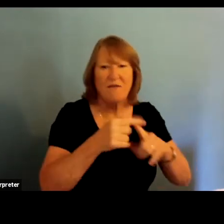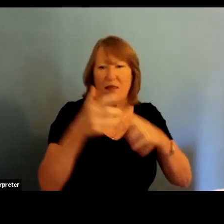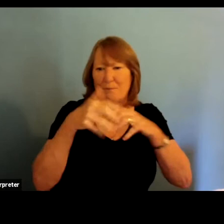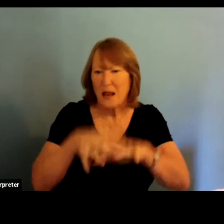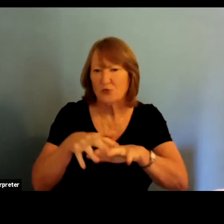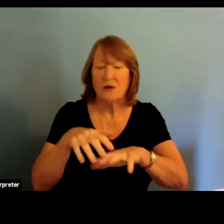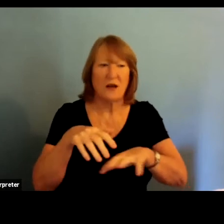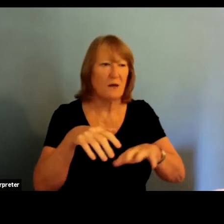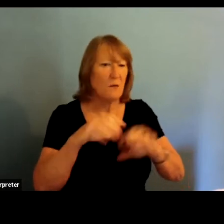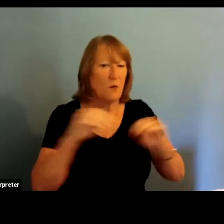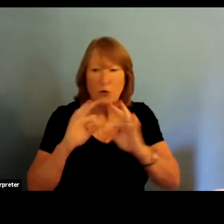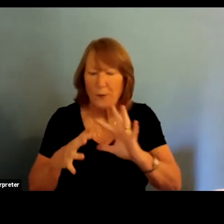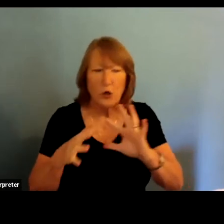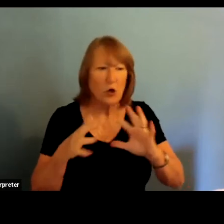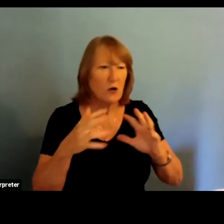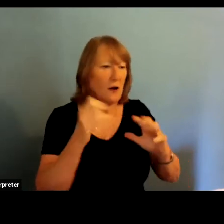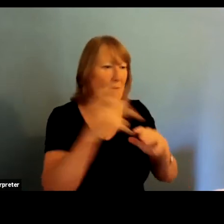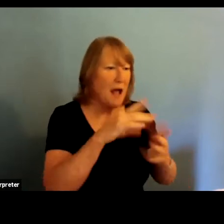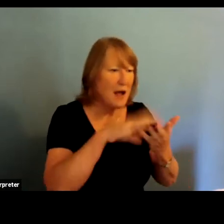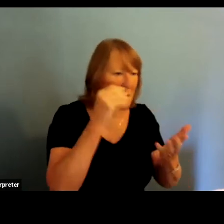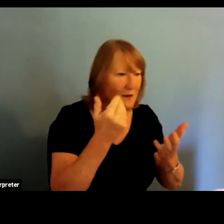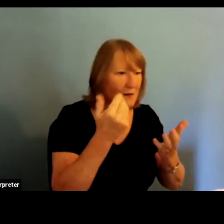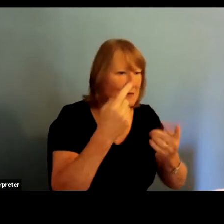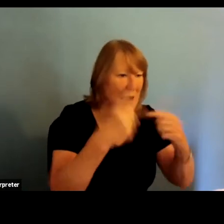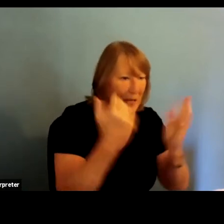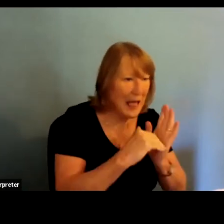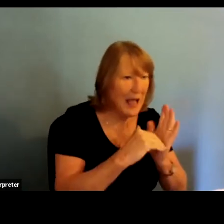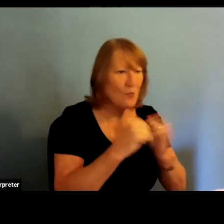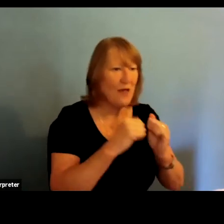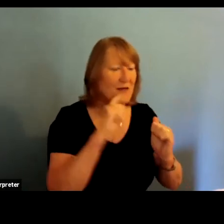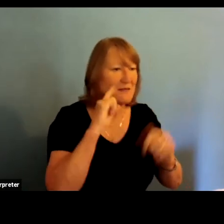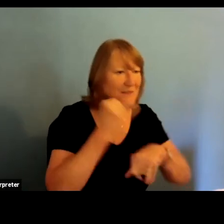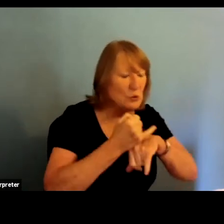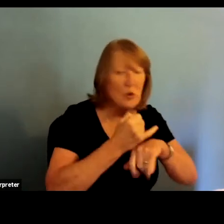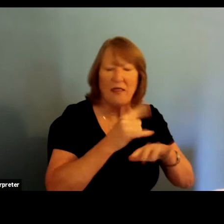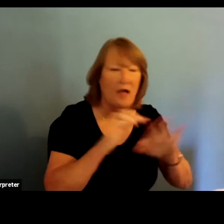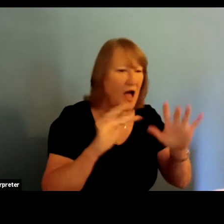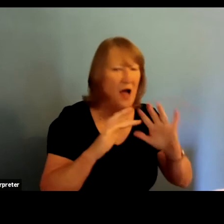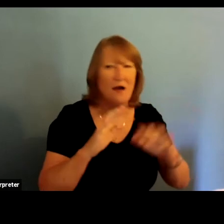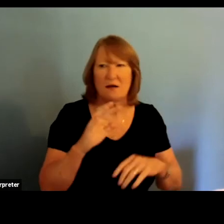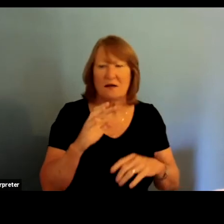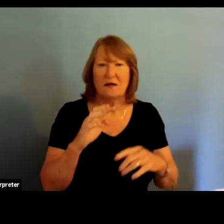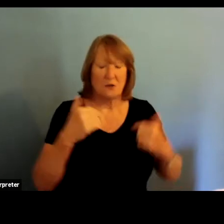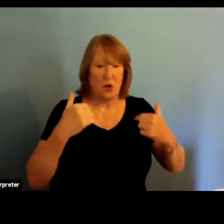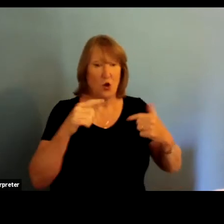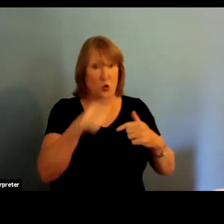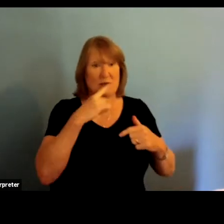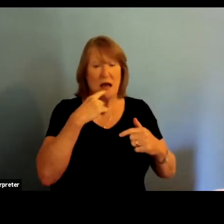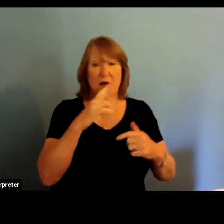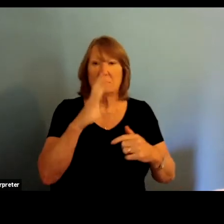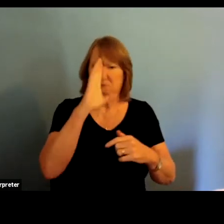to relearn ASL. So like you said, with talking to parents and what's the thing they need to be,